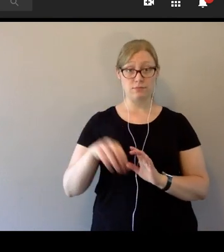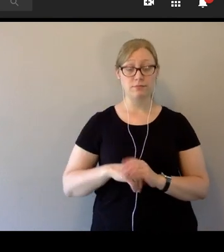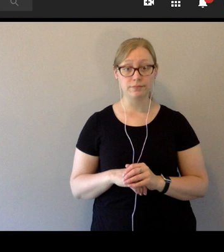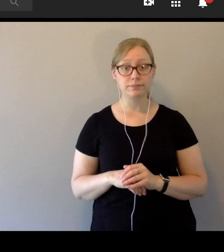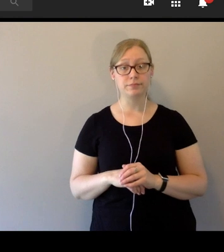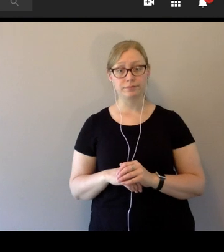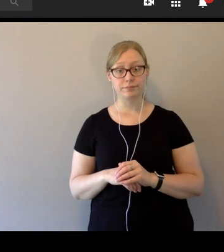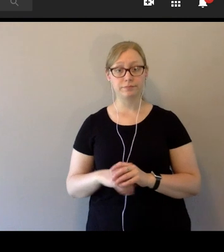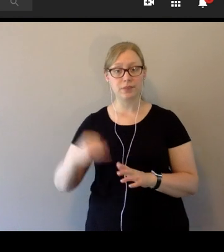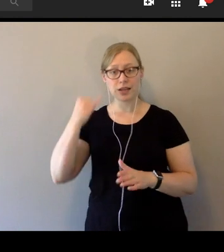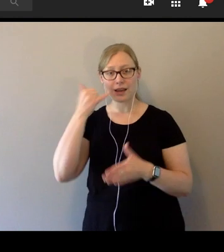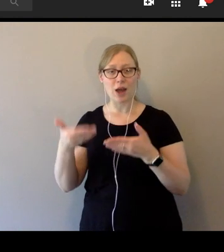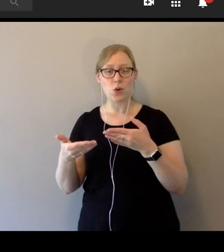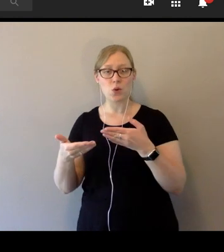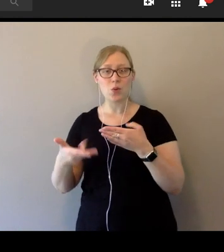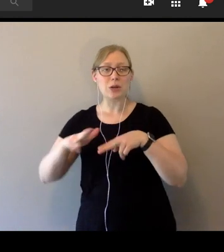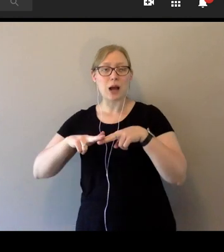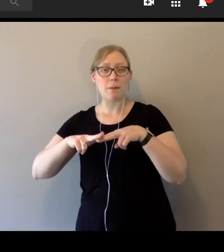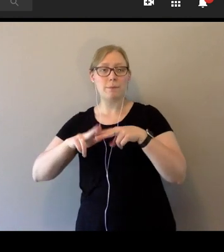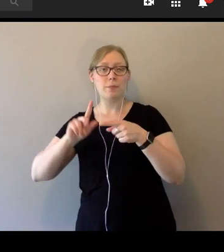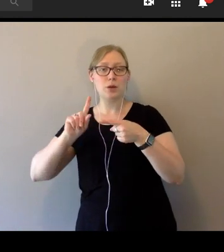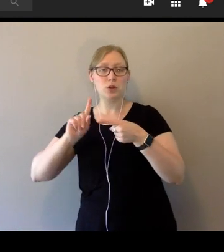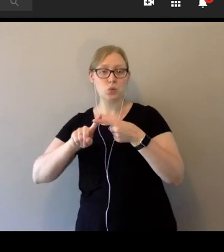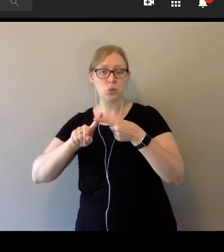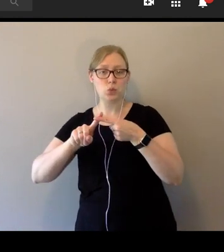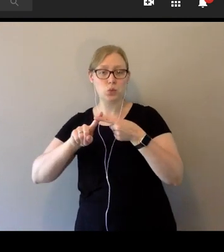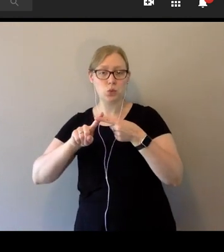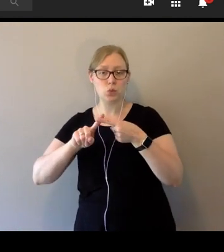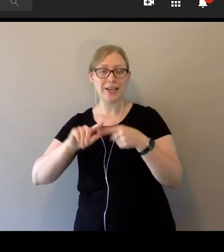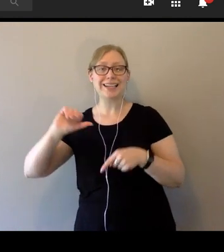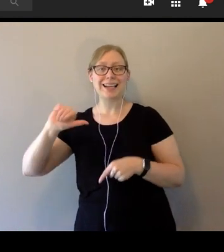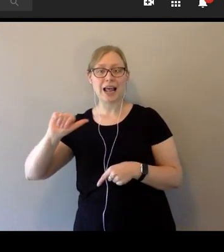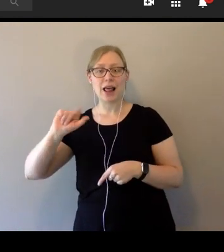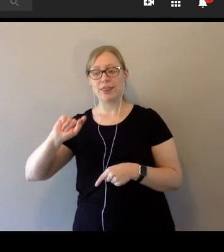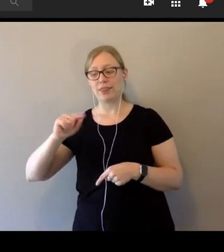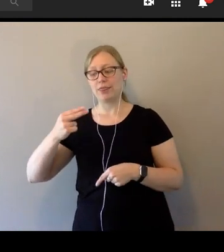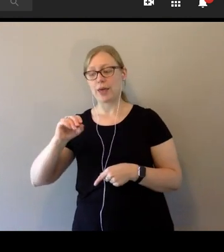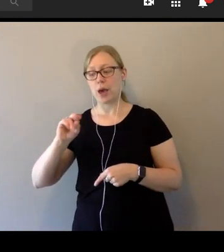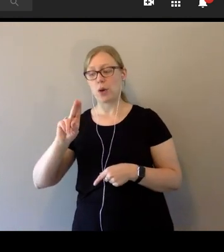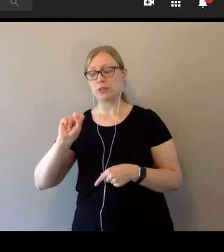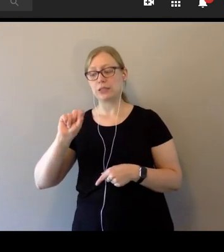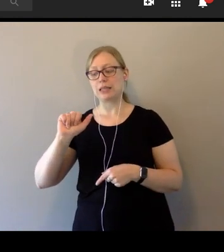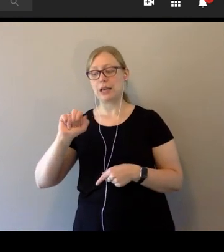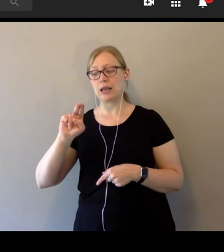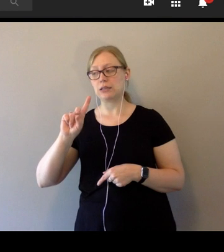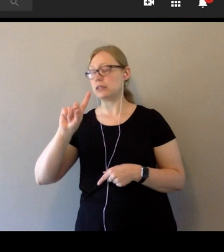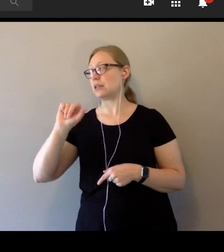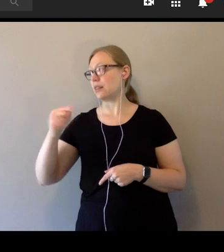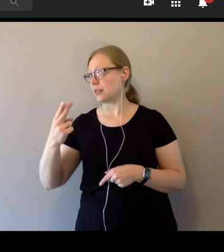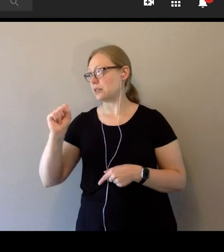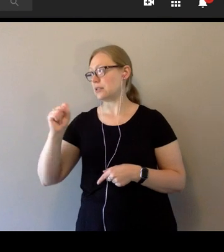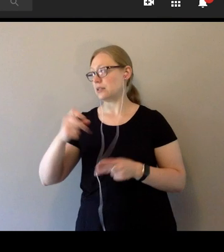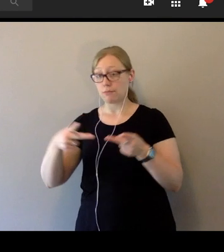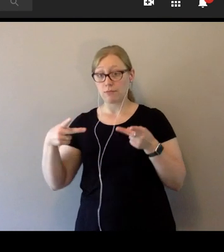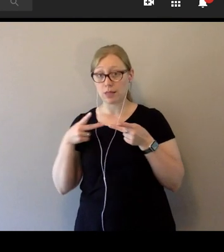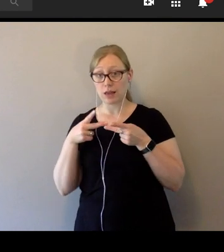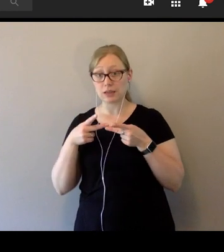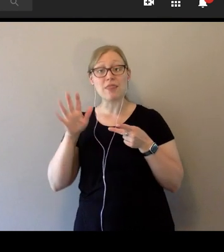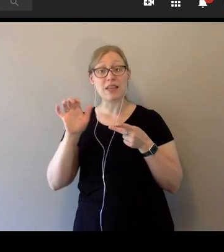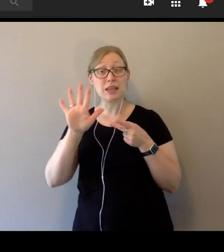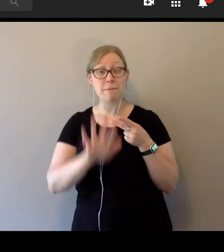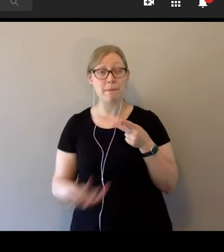0.7536 if I round up to the 10,000th place, the 4 decimals. So that's about 3/4. So I'm